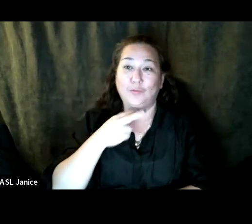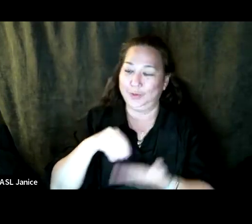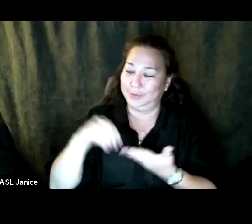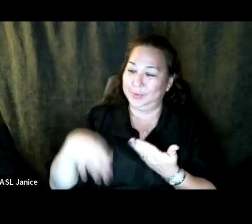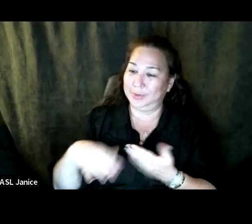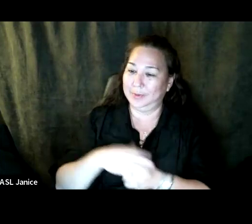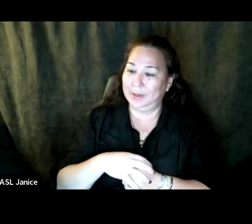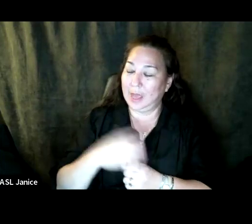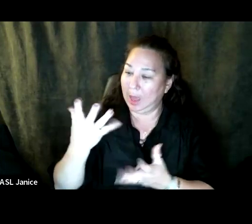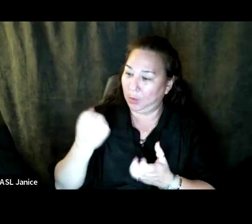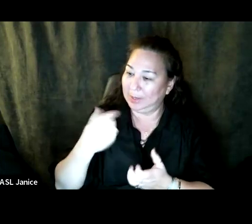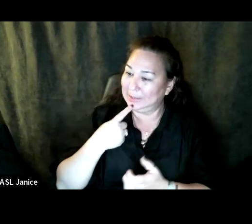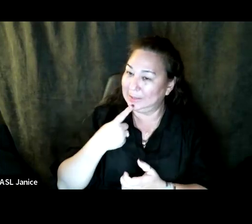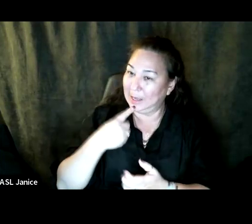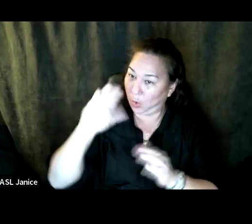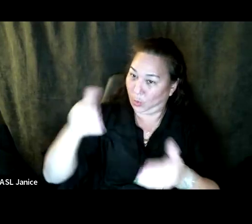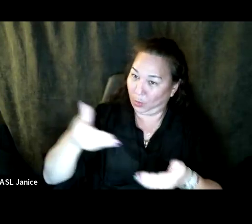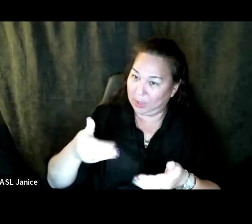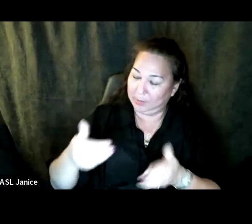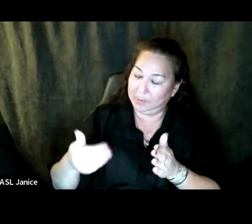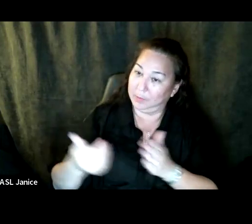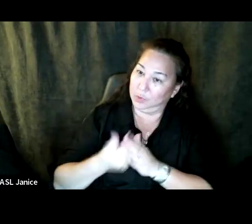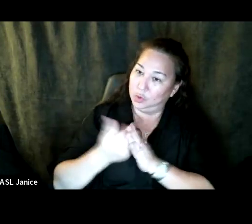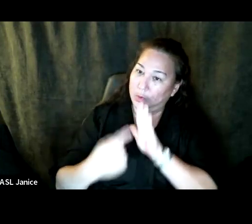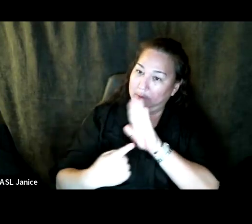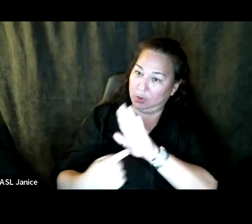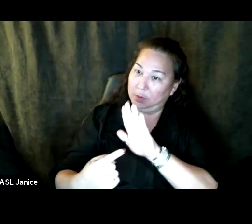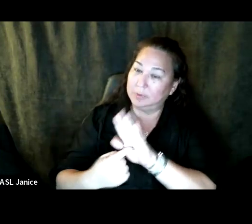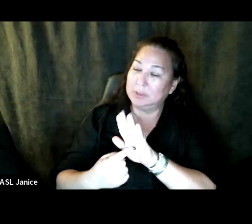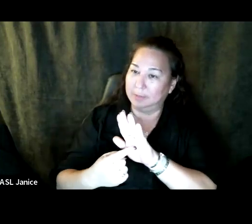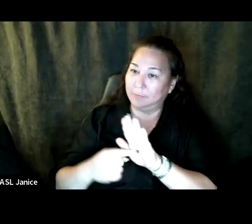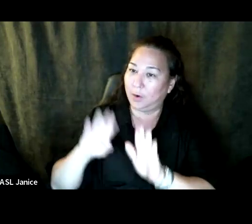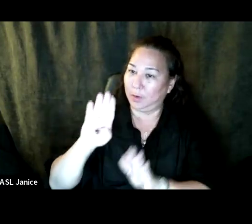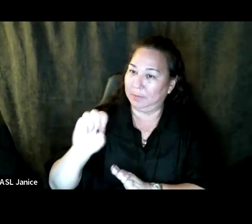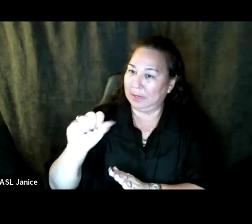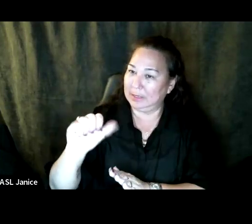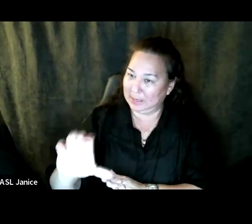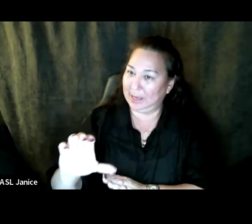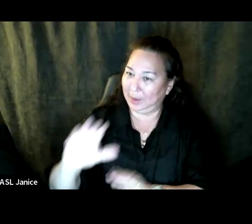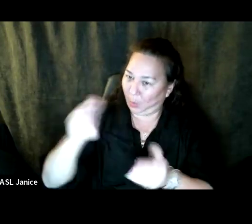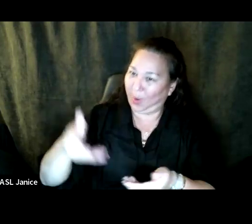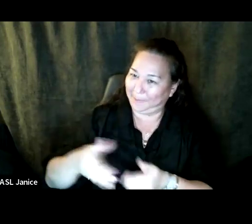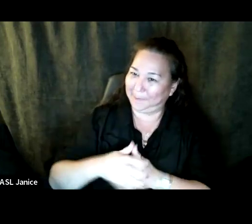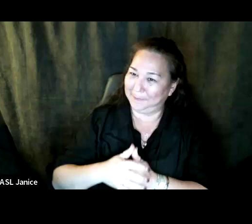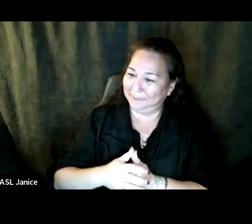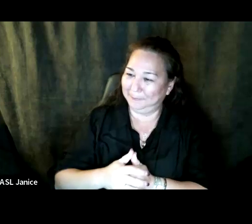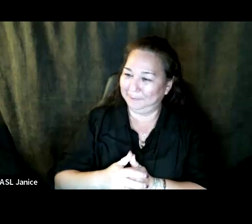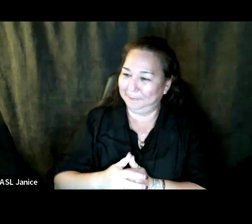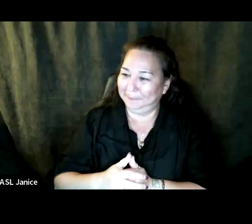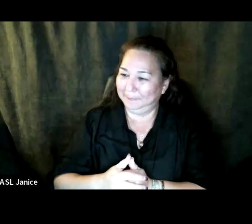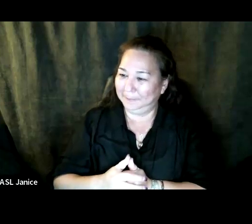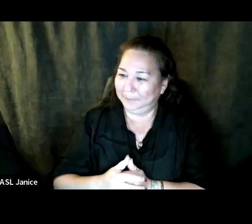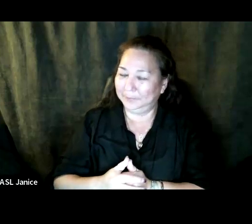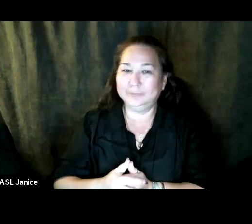like to say welcome as a new representative of the students here. You're welcome, Omar. Tuve la oportunidad de